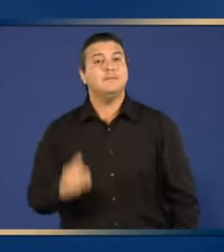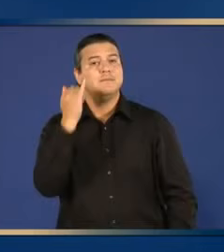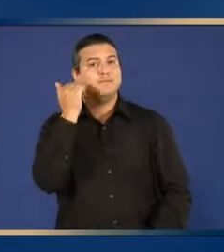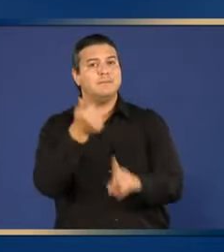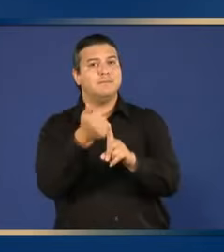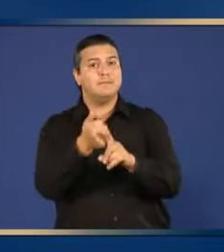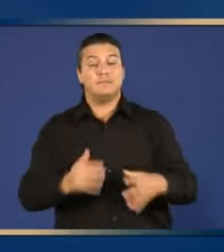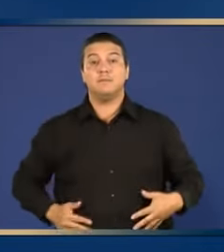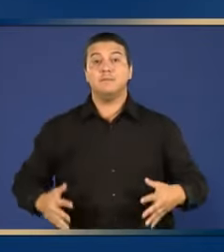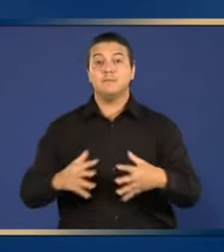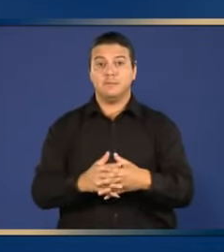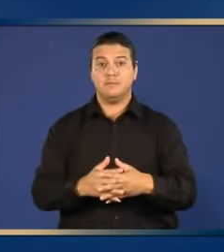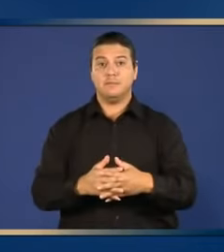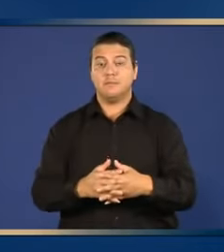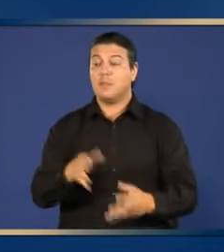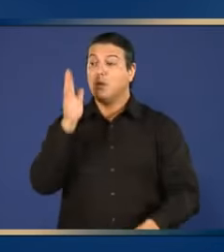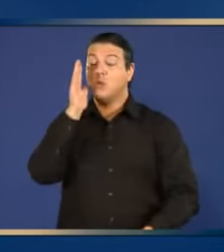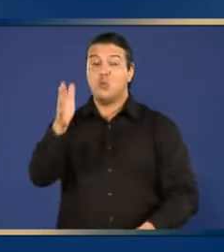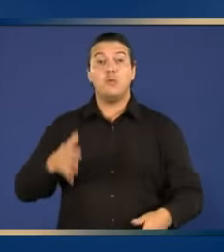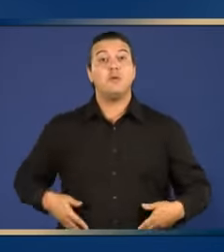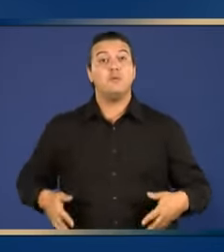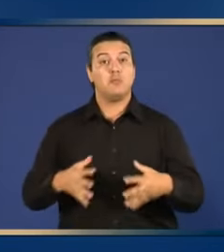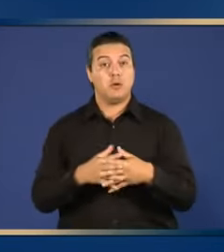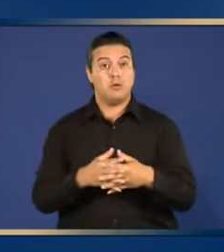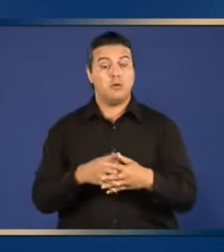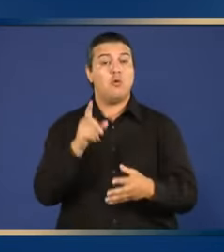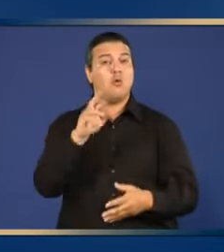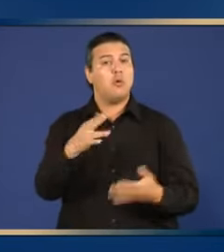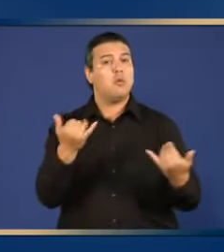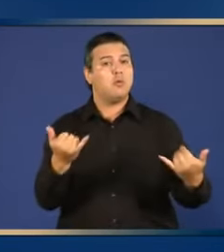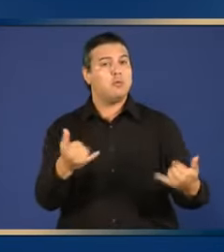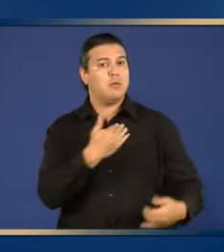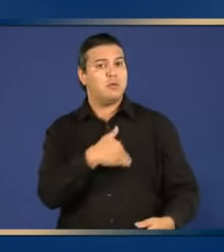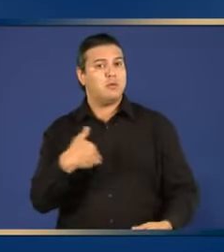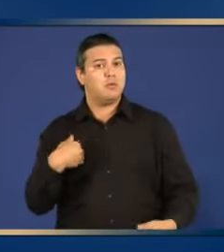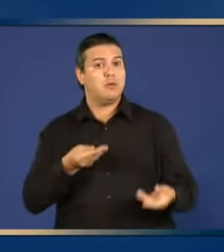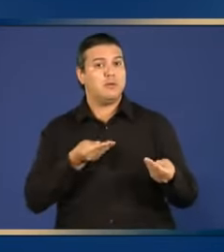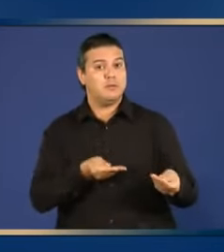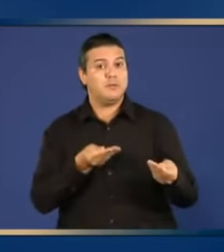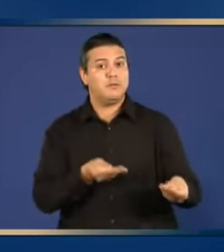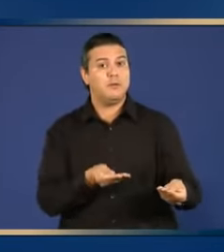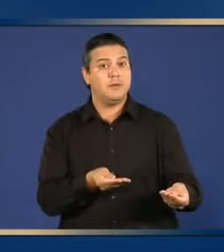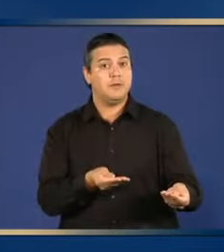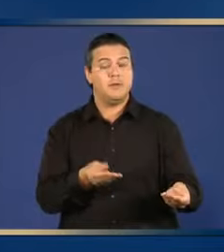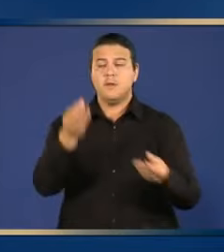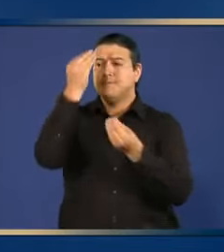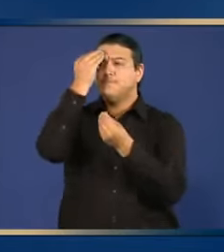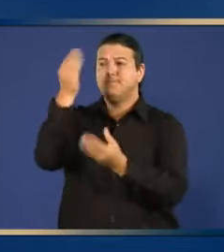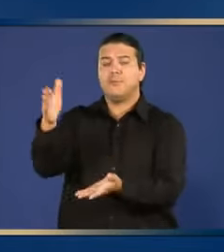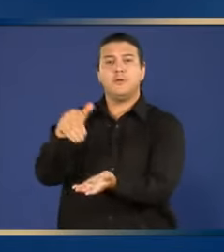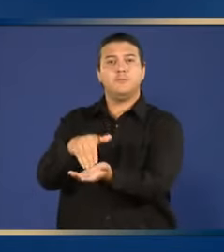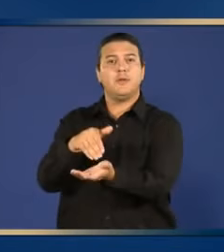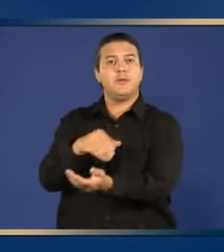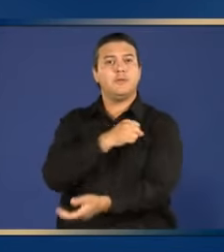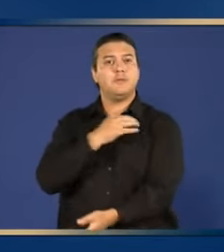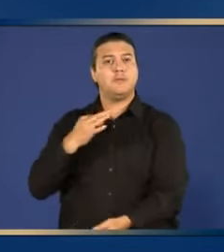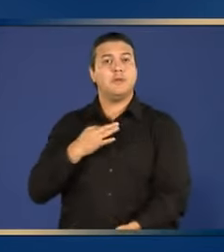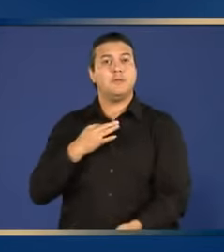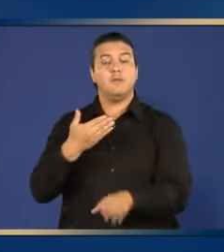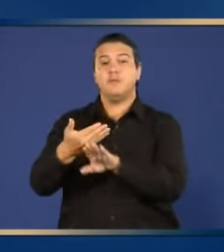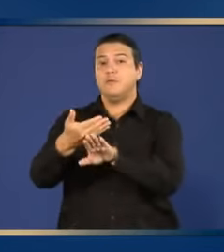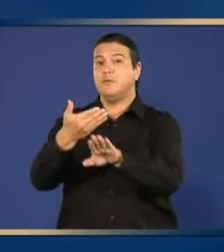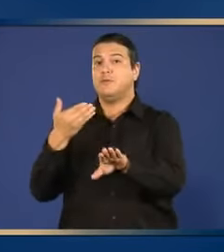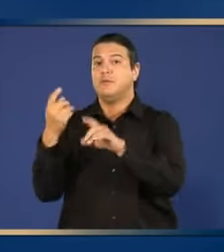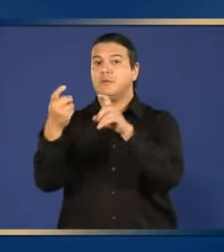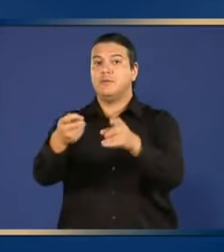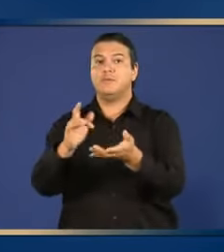If you are pregnant, planning to become pregnant, or nursing, advise clinical staff before you